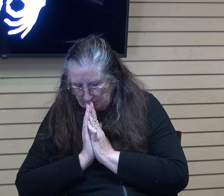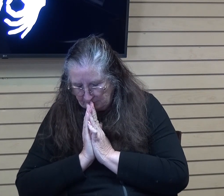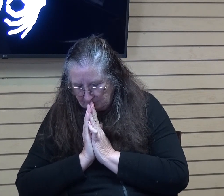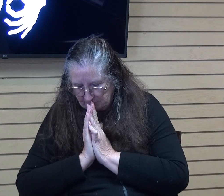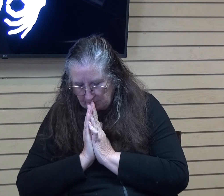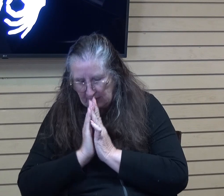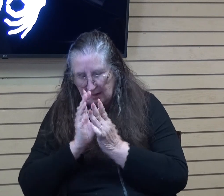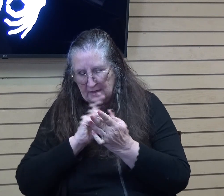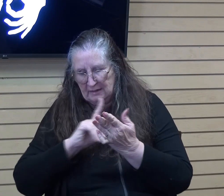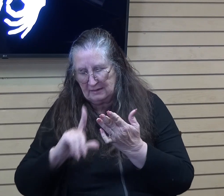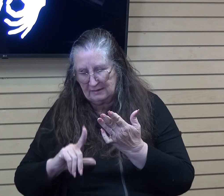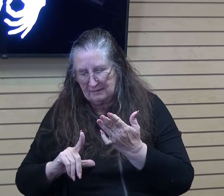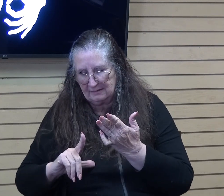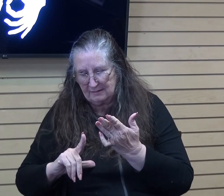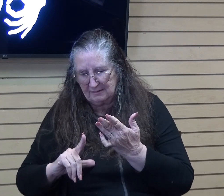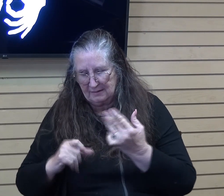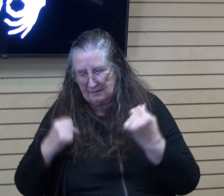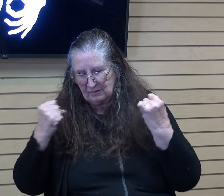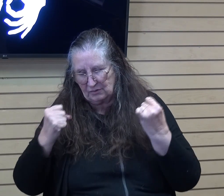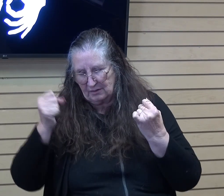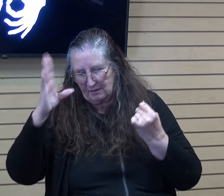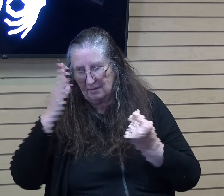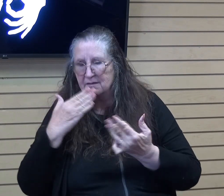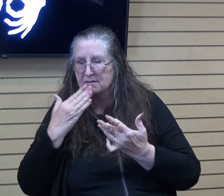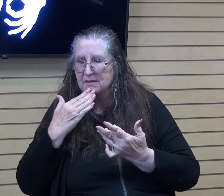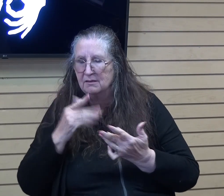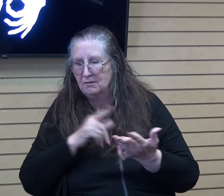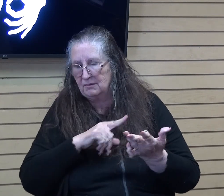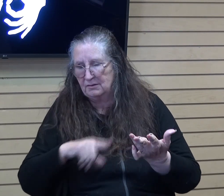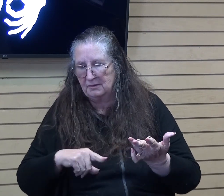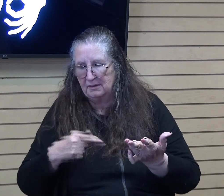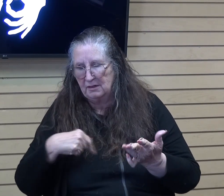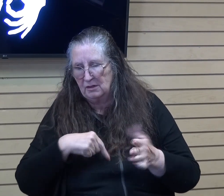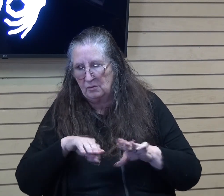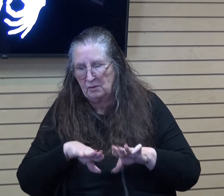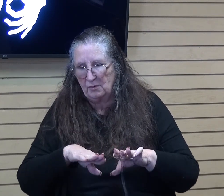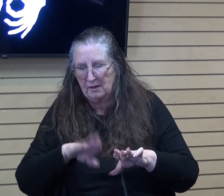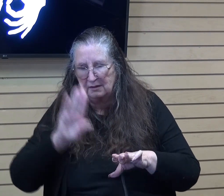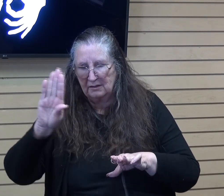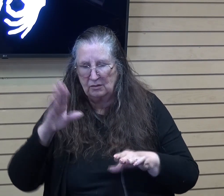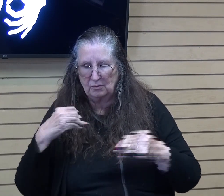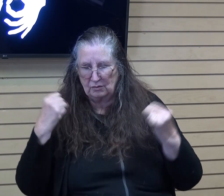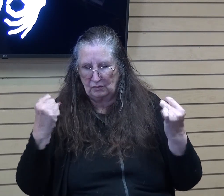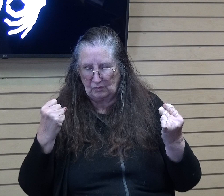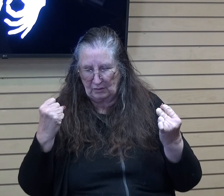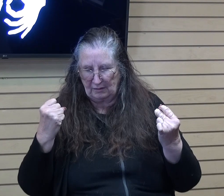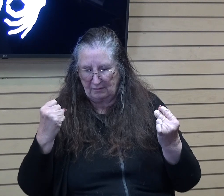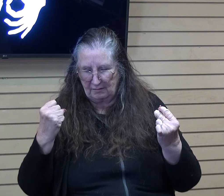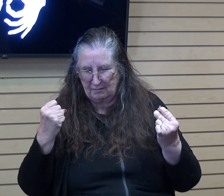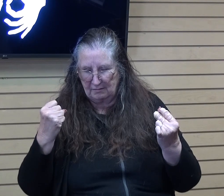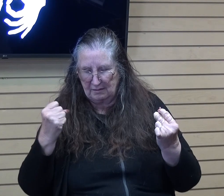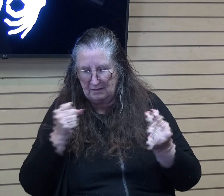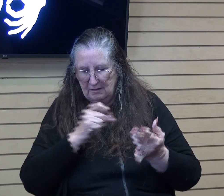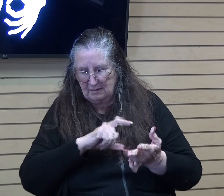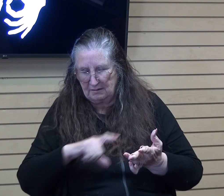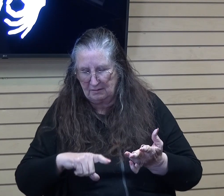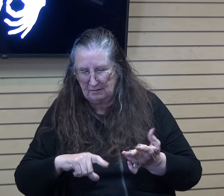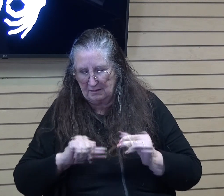Lord, strong God, thank you, Lord, that we walk in your strength, Lord. Continue your